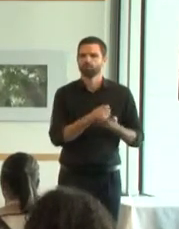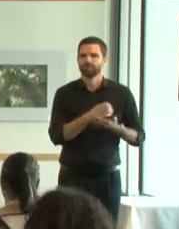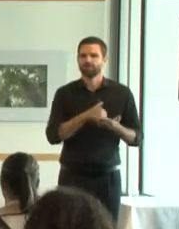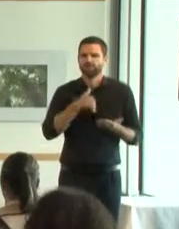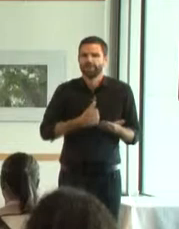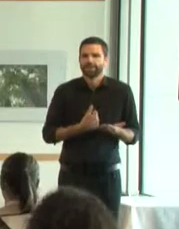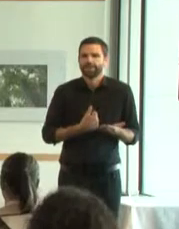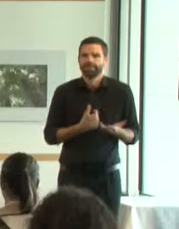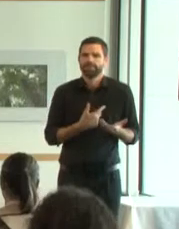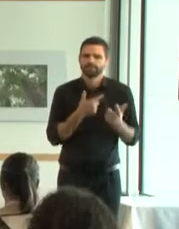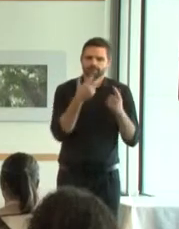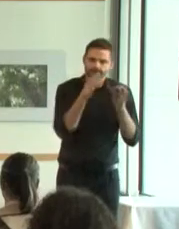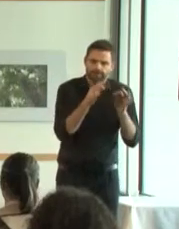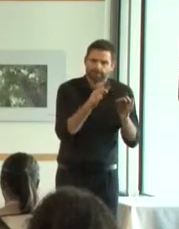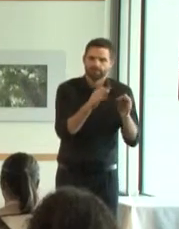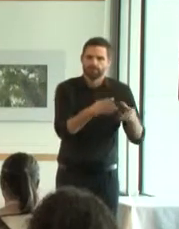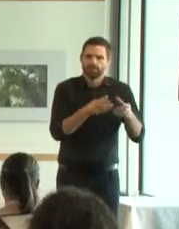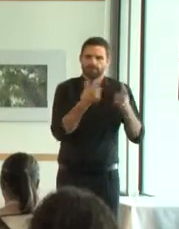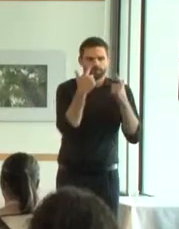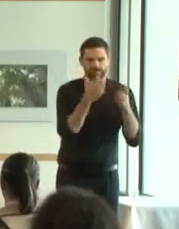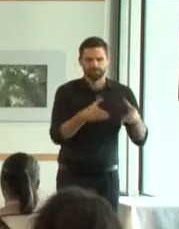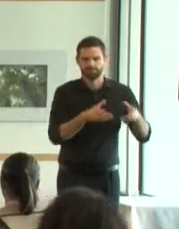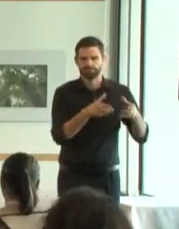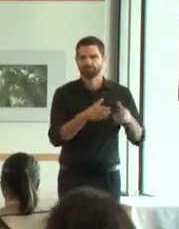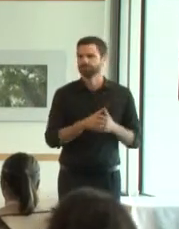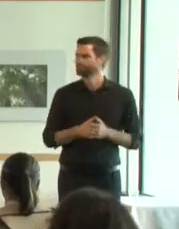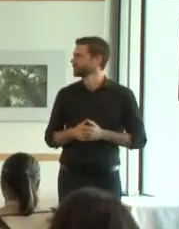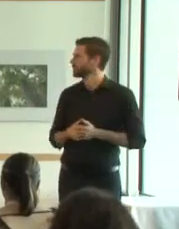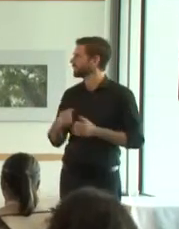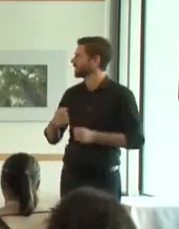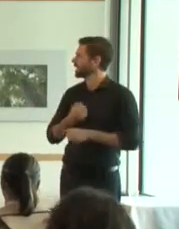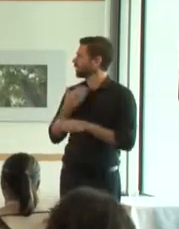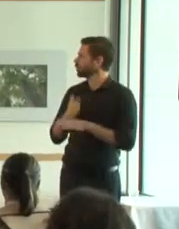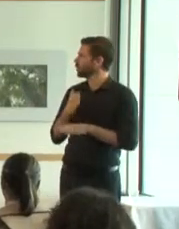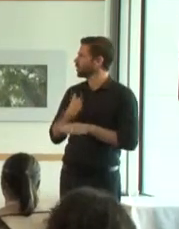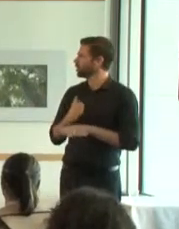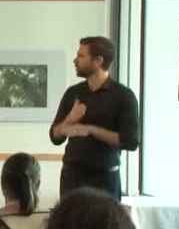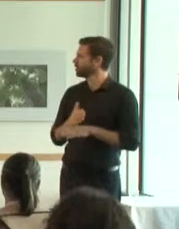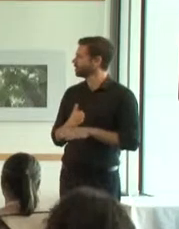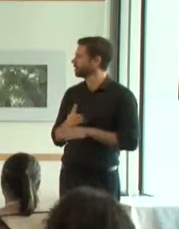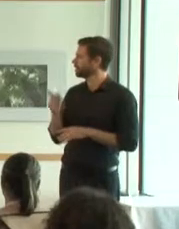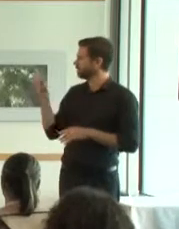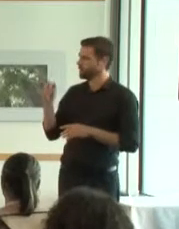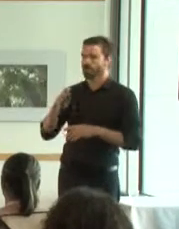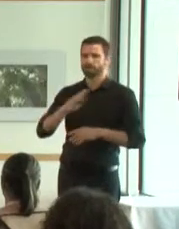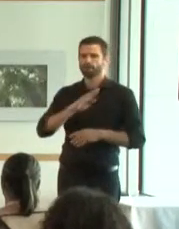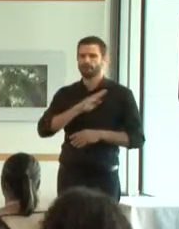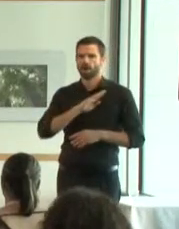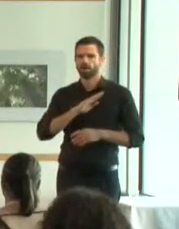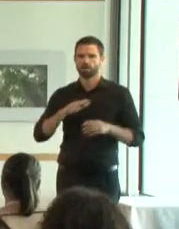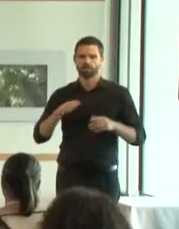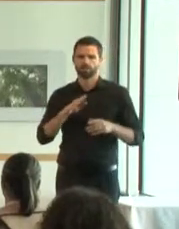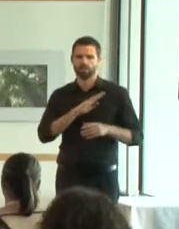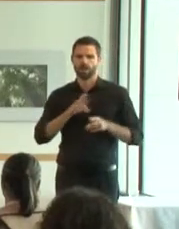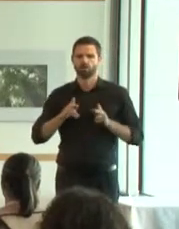looked after. Okay, so this partnership that we've had with Park Road Post has been really critical to our archive for quite some time now in terms of